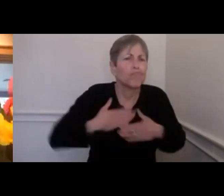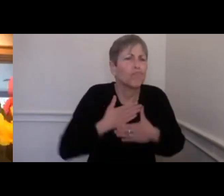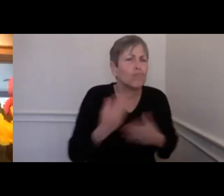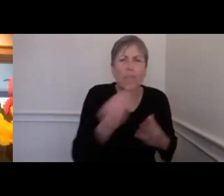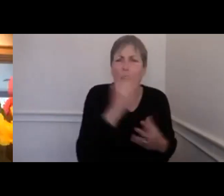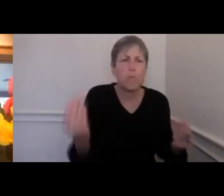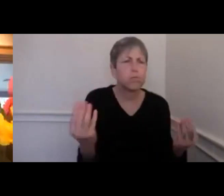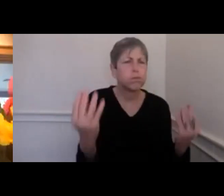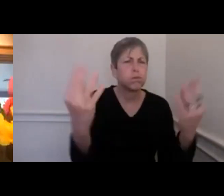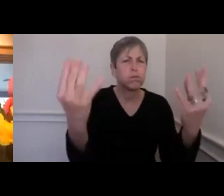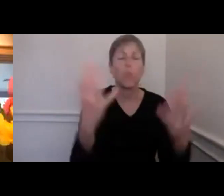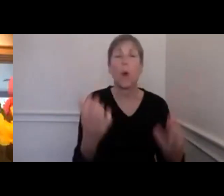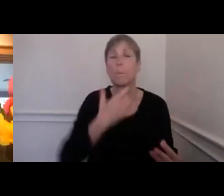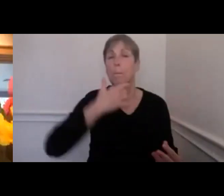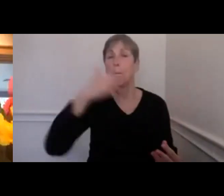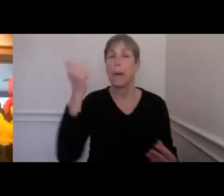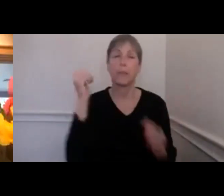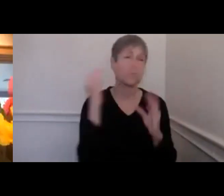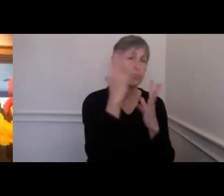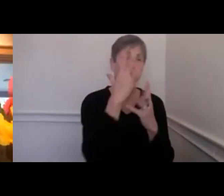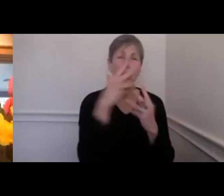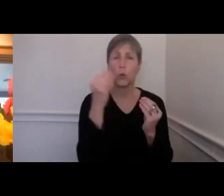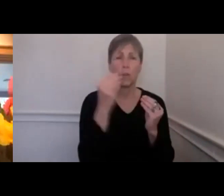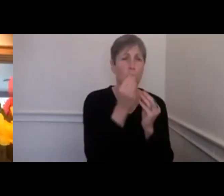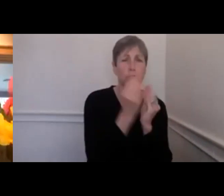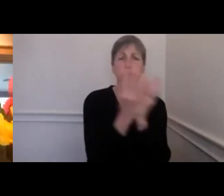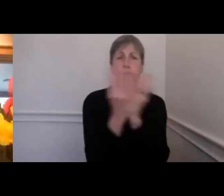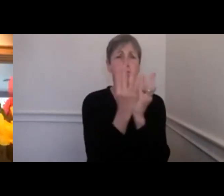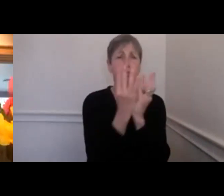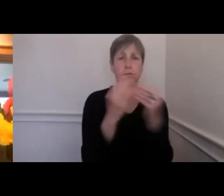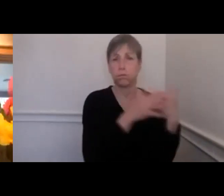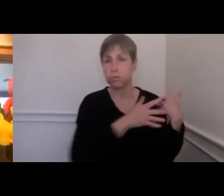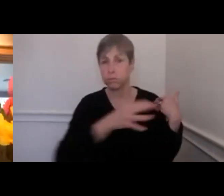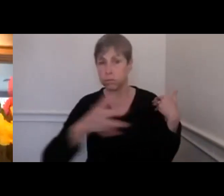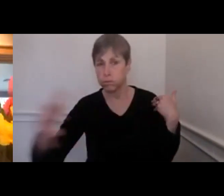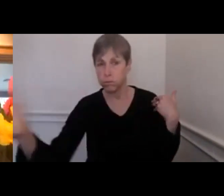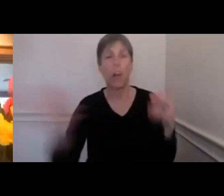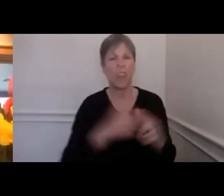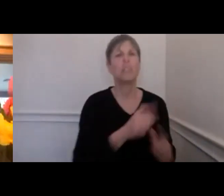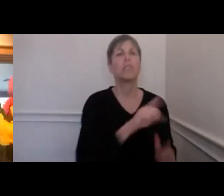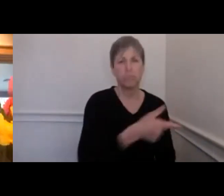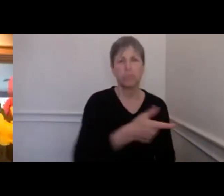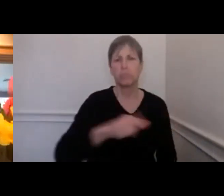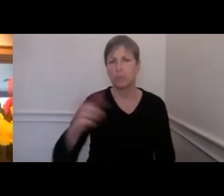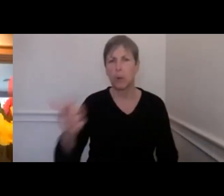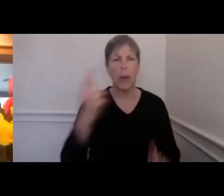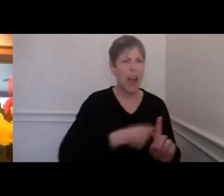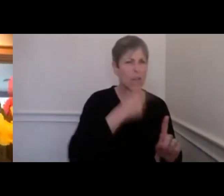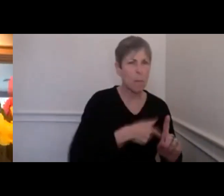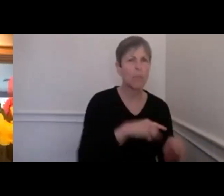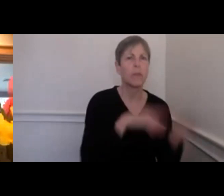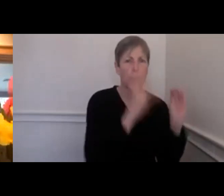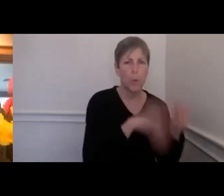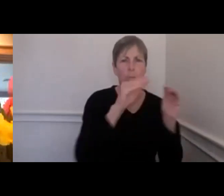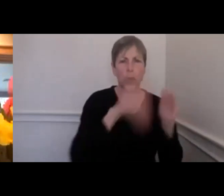blossoms the entirety of the season, succession sowing zinnias every month is the way to, because although they blossom all